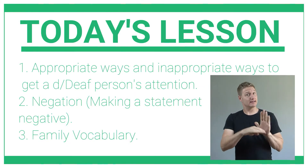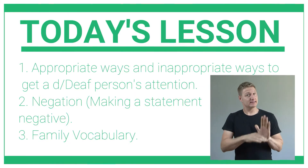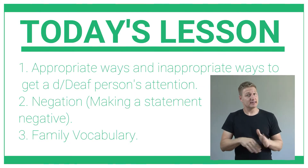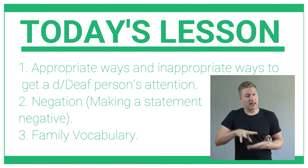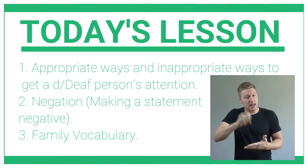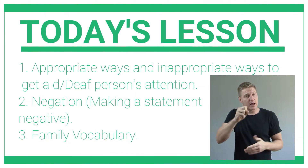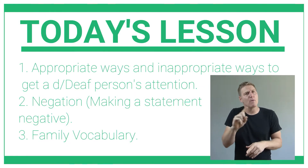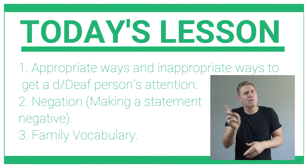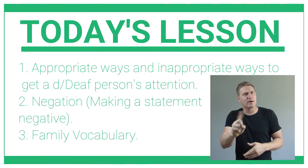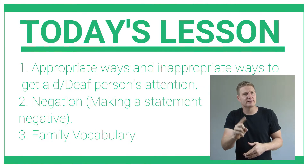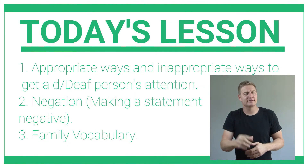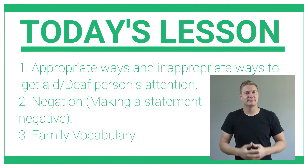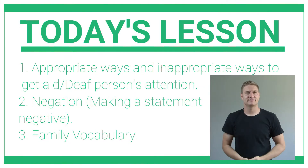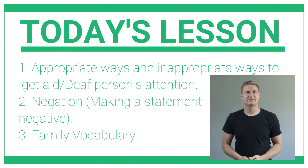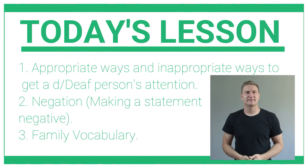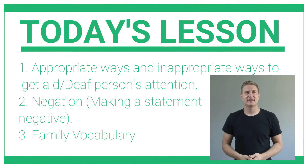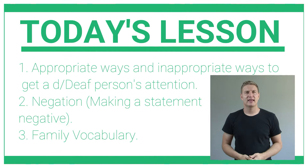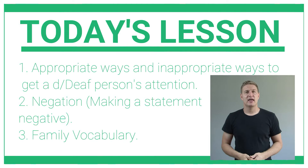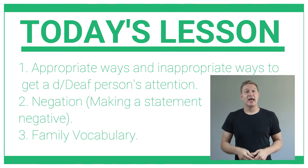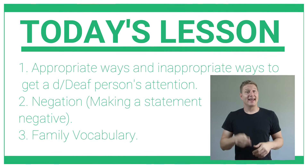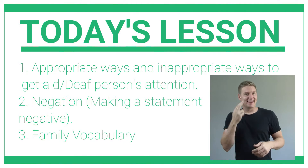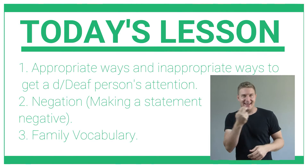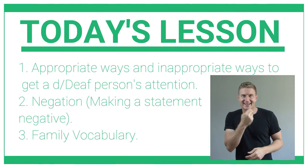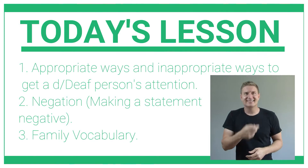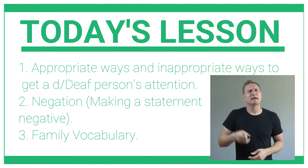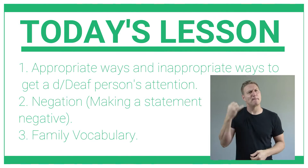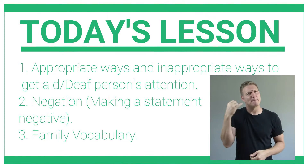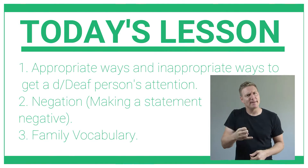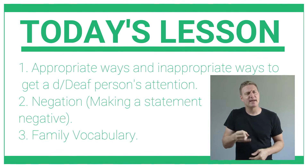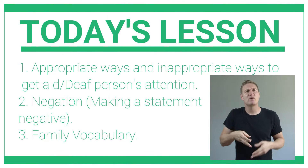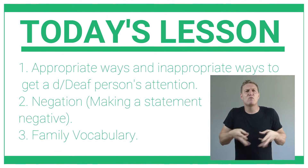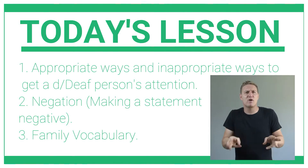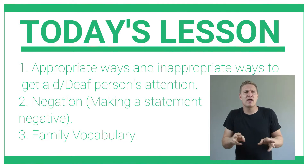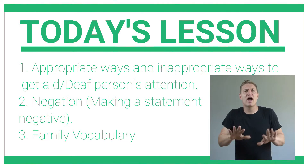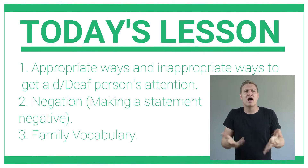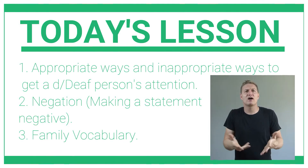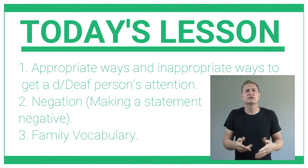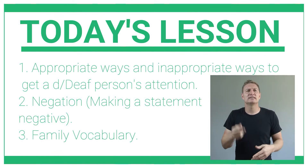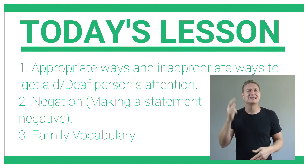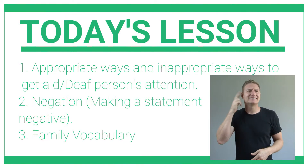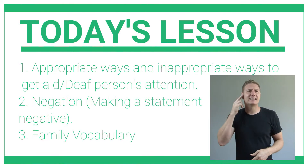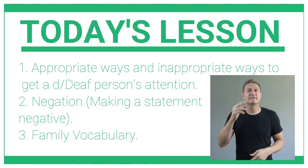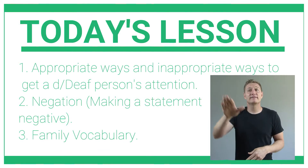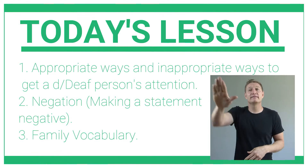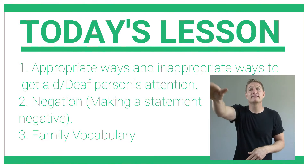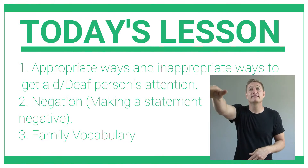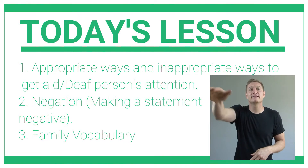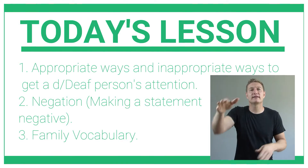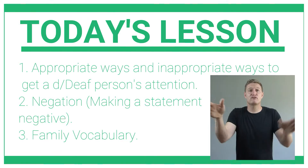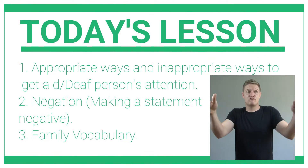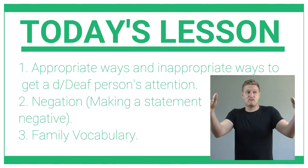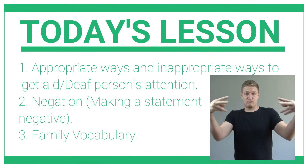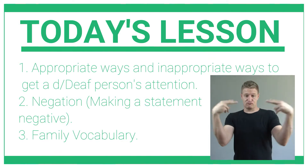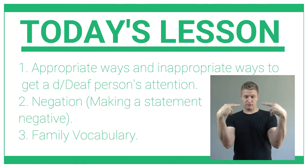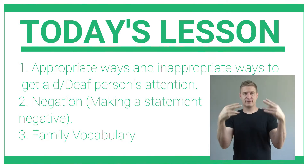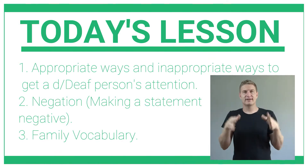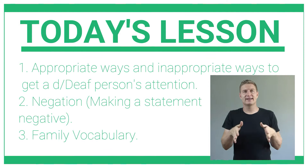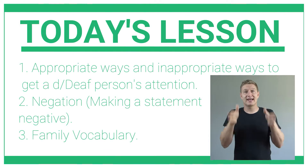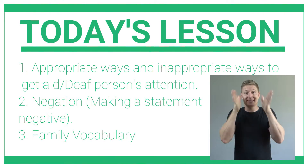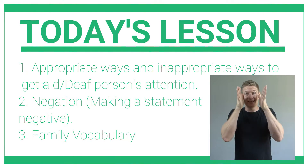learn inappropriate and appropriate ways to get a deaf person's attention, and we will learn negation, which